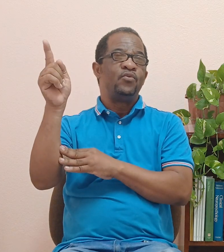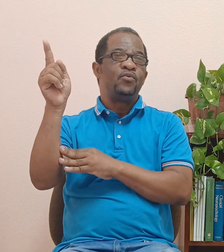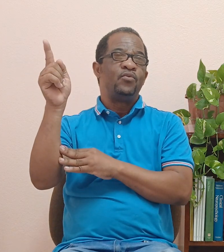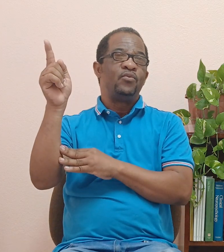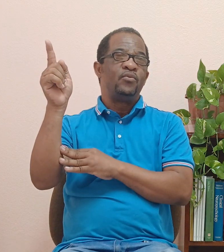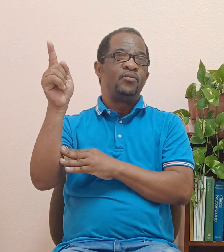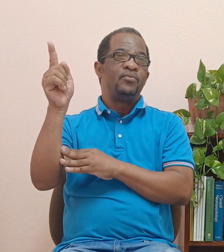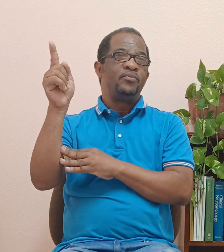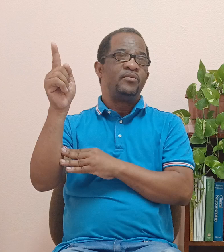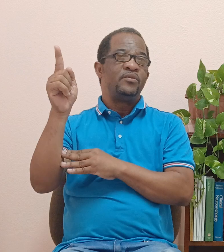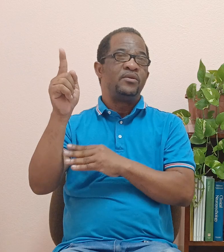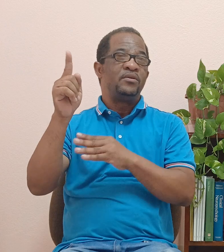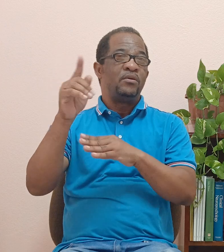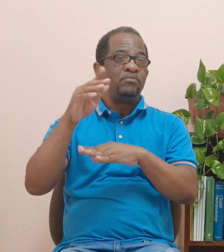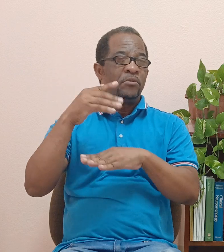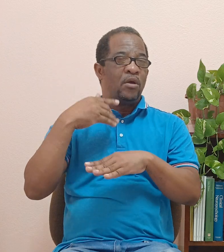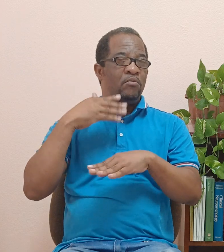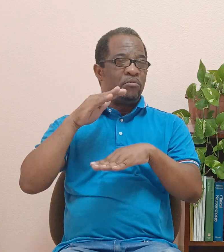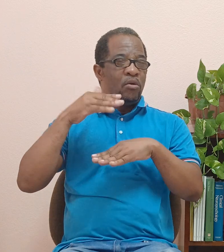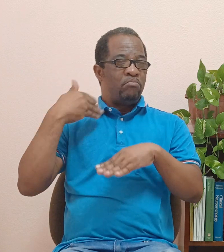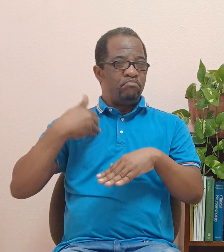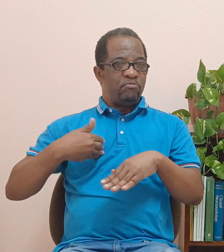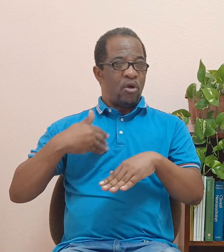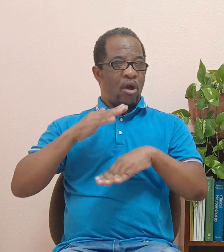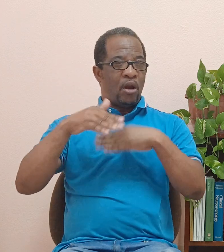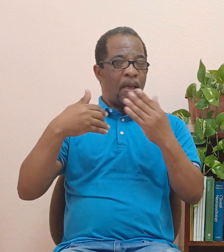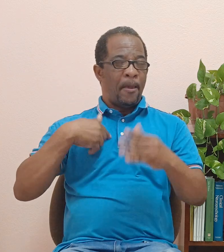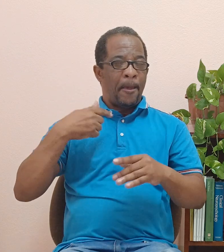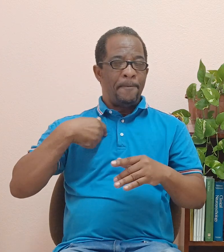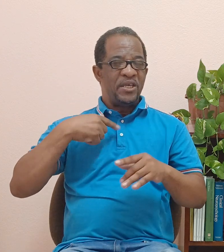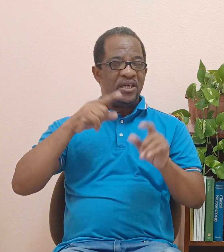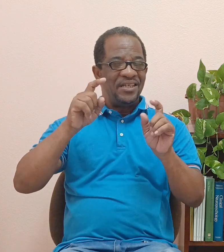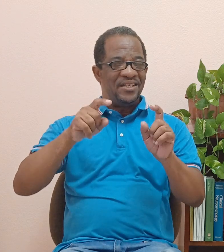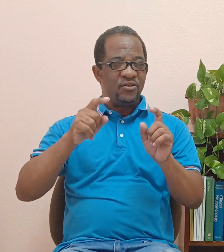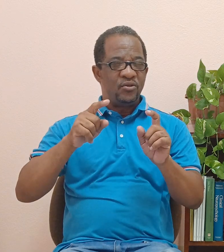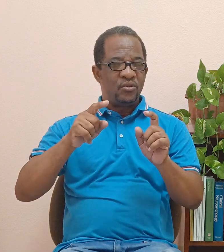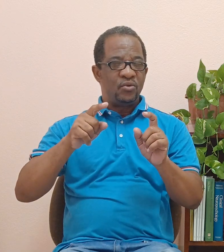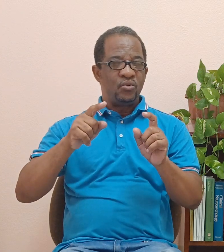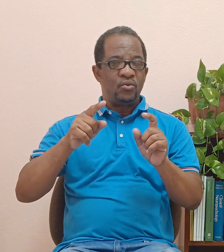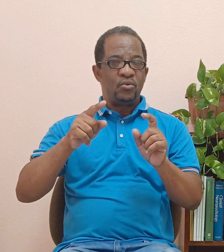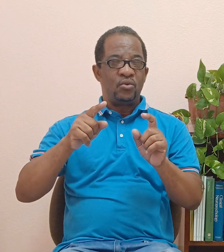and that all I need to do is to bring my requests to your throne.